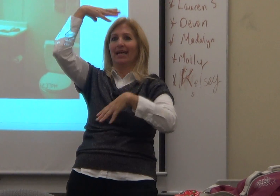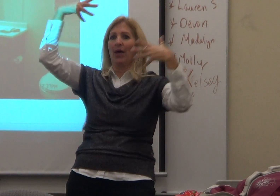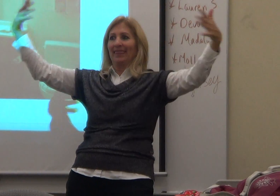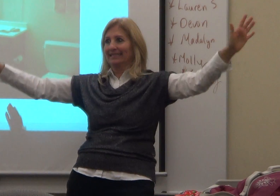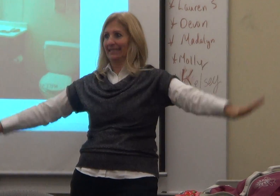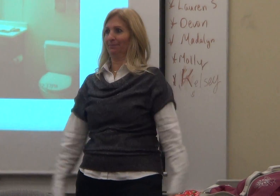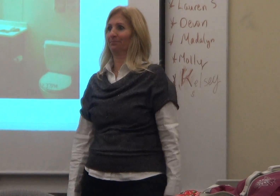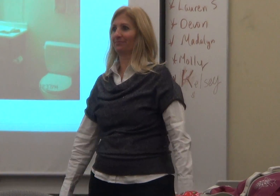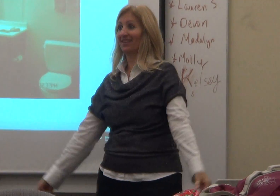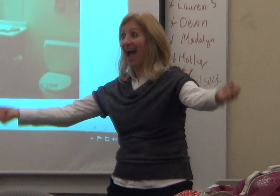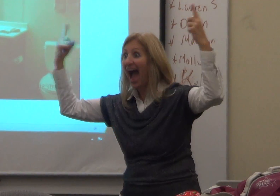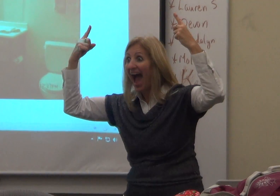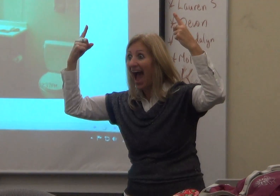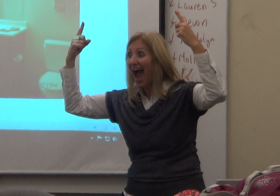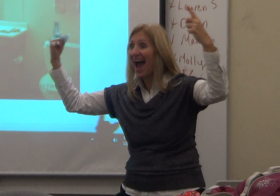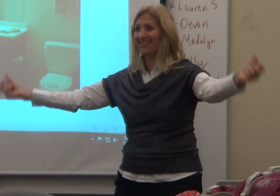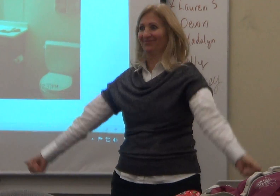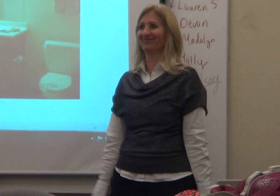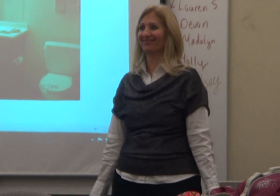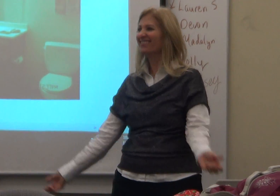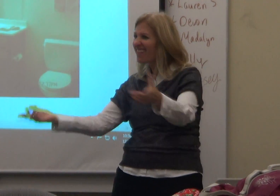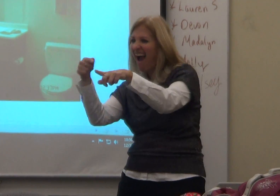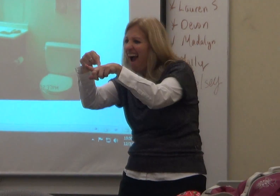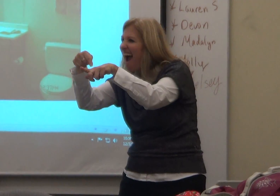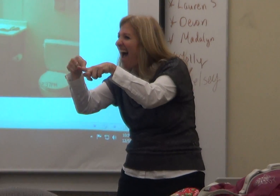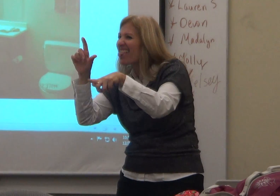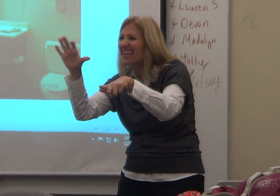down that hallway, there is only a shower. Everyone got it?